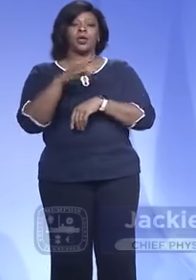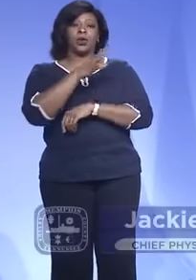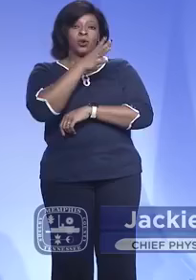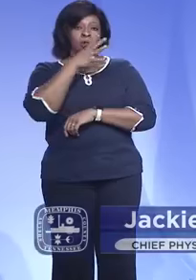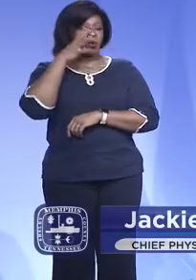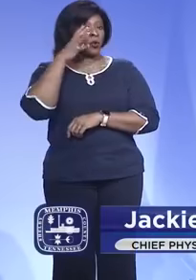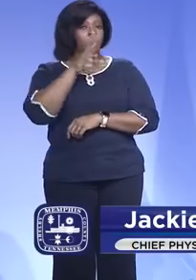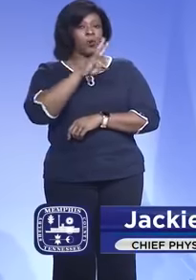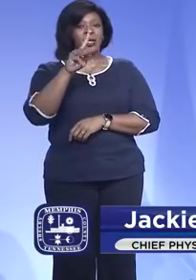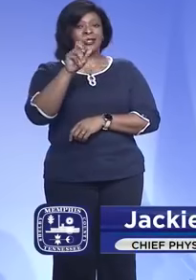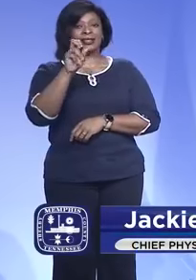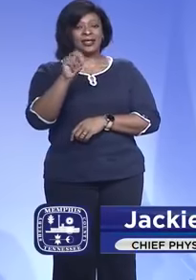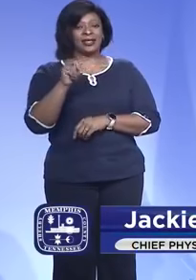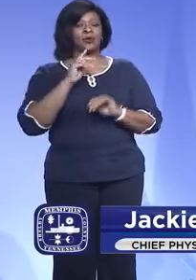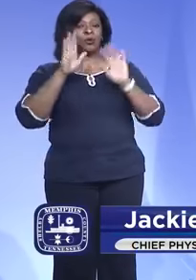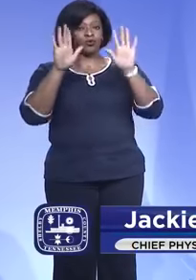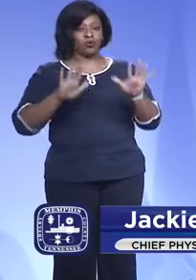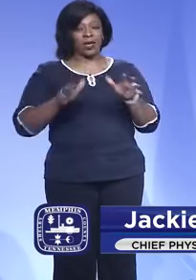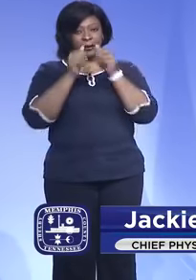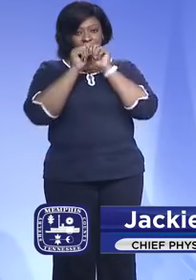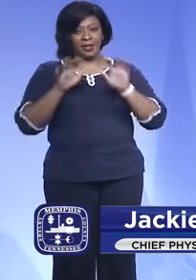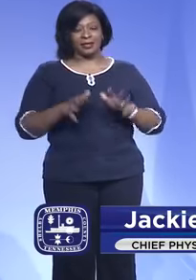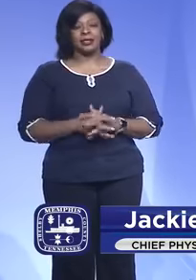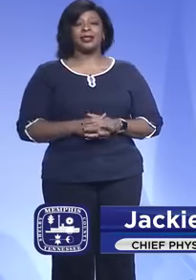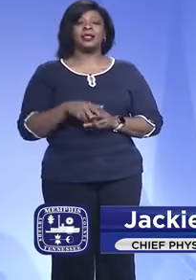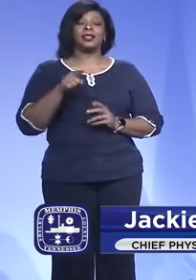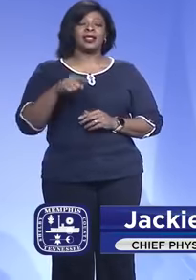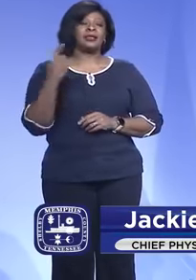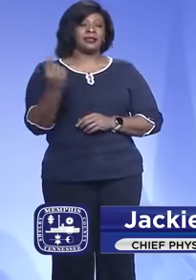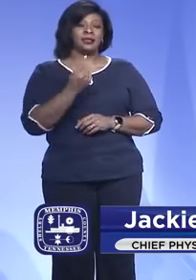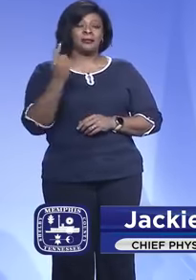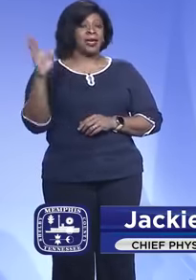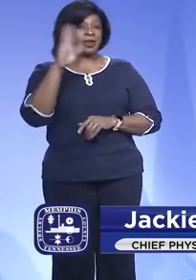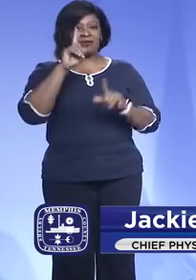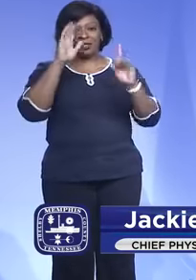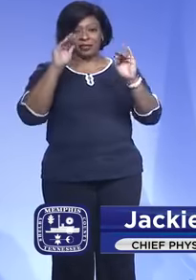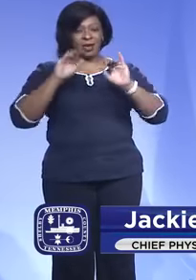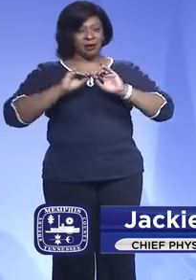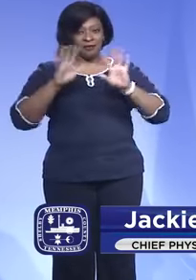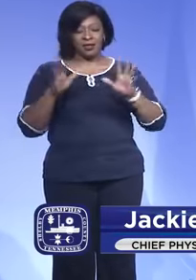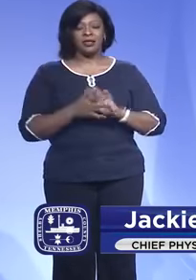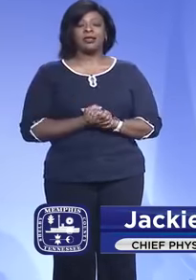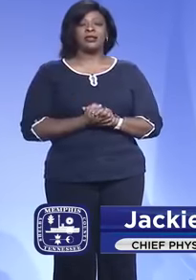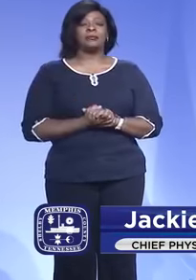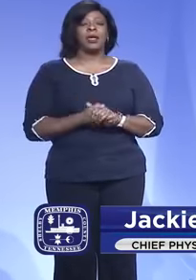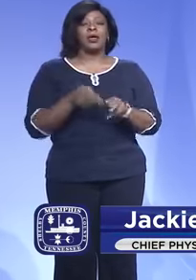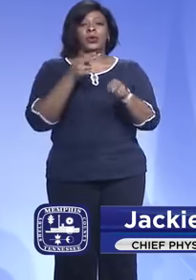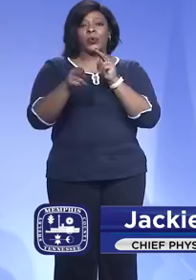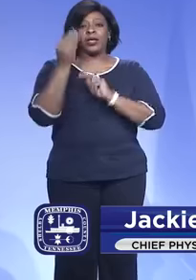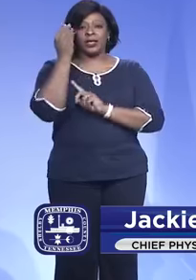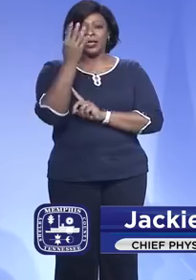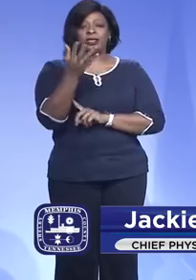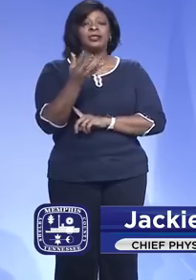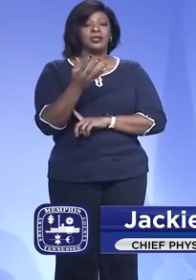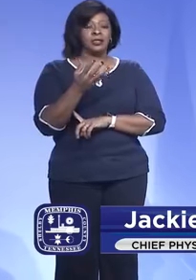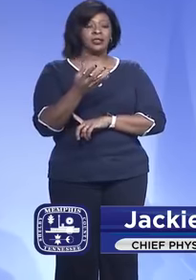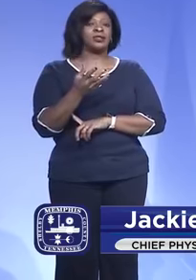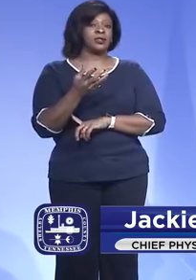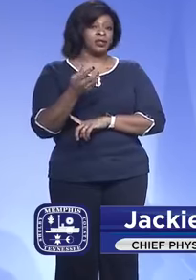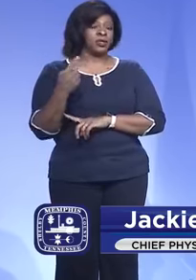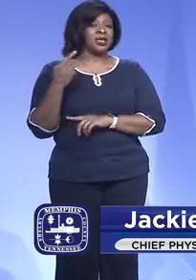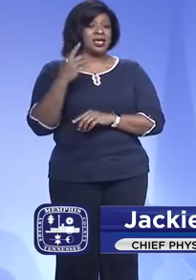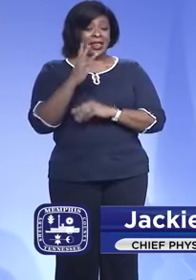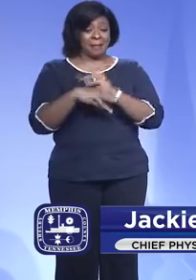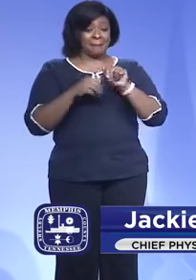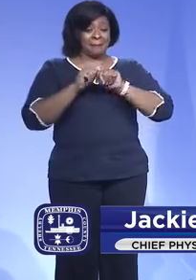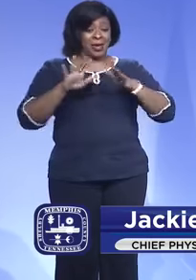been a great blessing. This has been something we never expected, obviously. Just real quick, when the pandemic